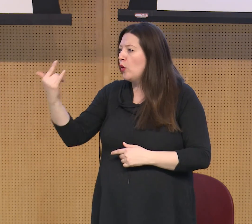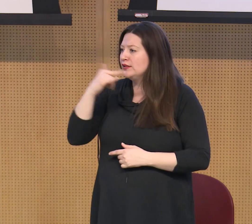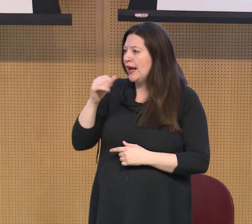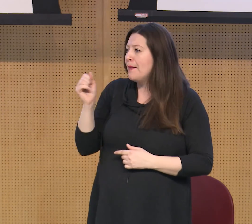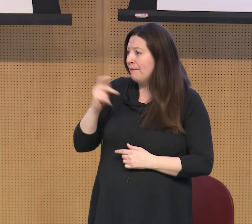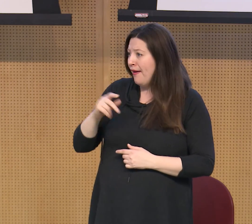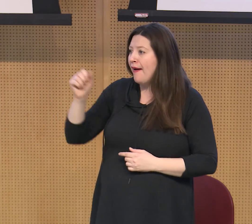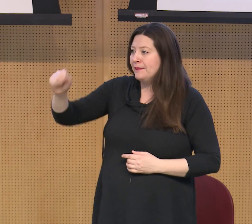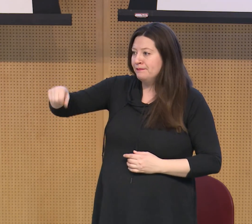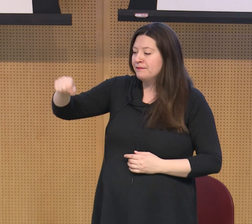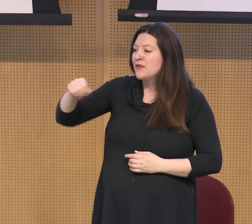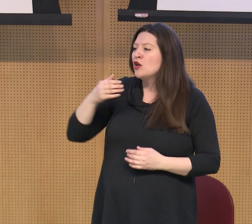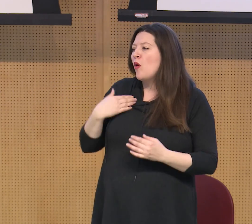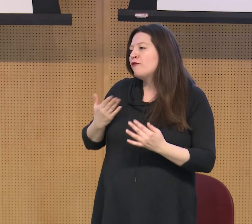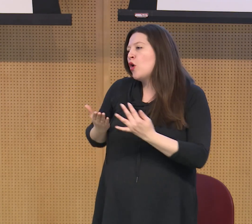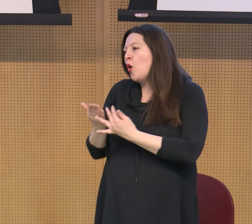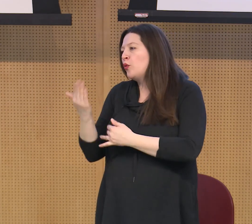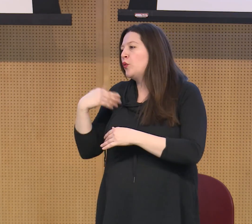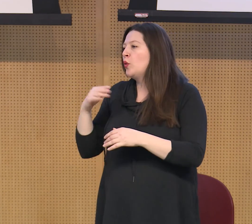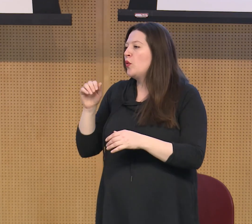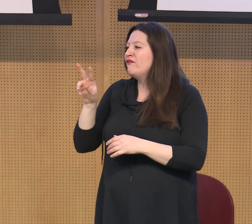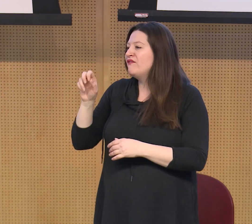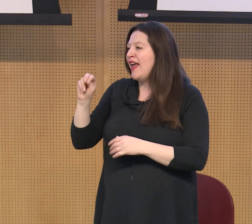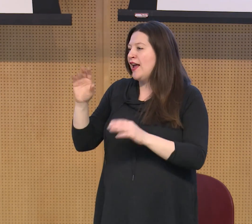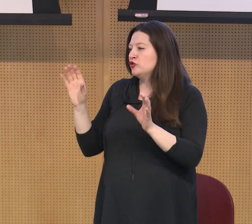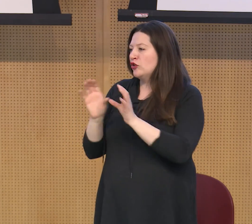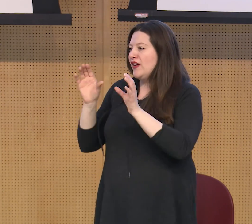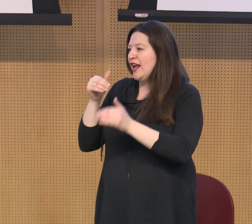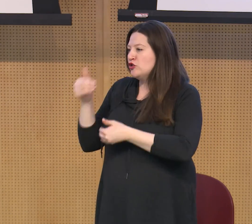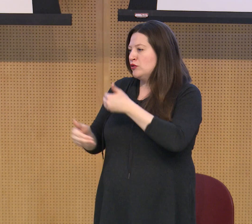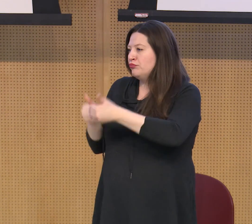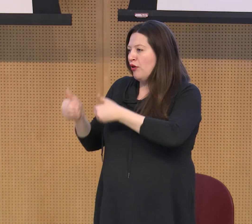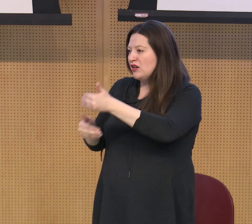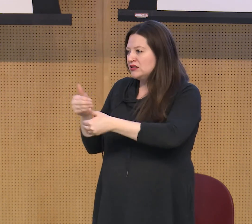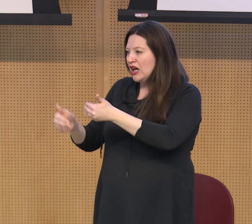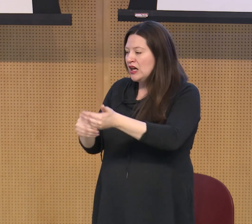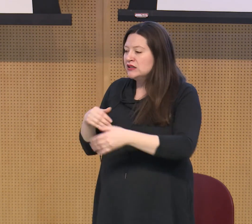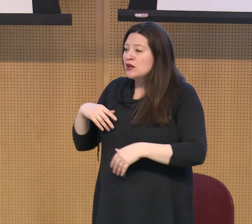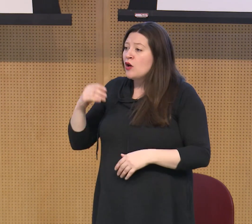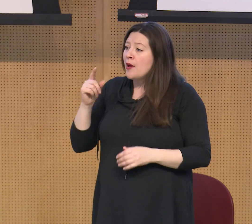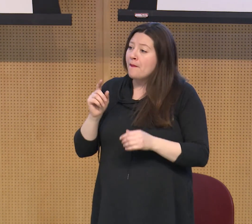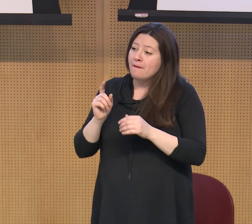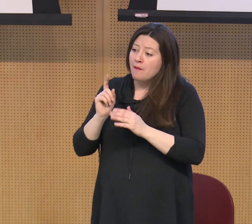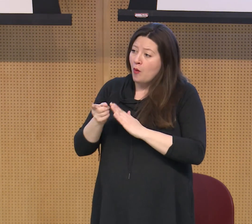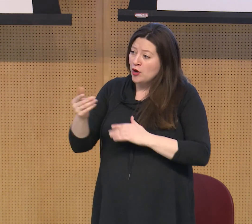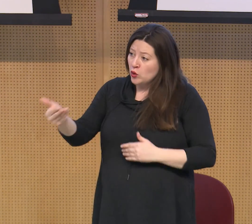and back, so yes, they can. They have to go through the van certification process, of course.